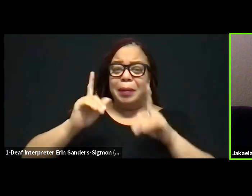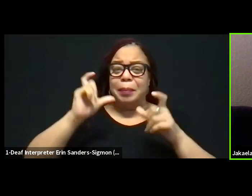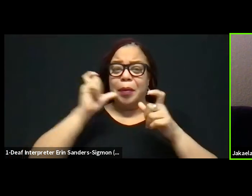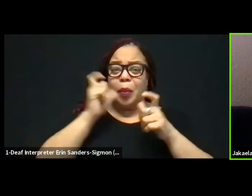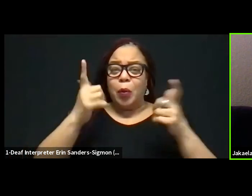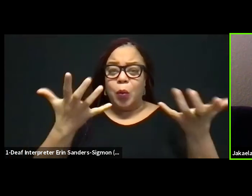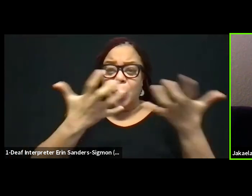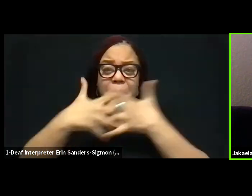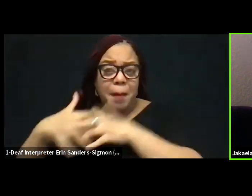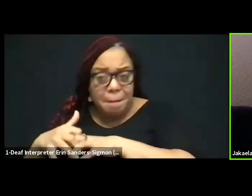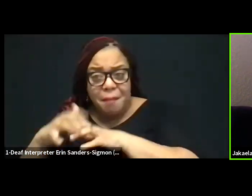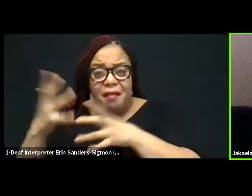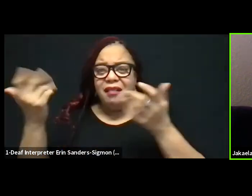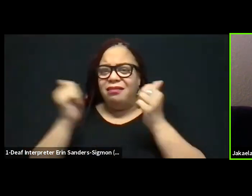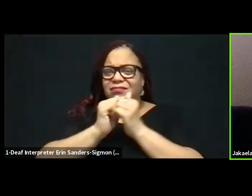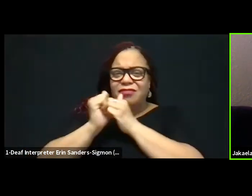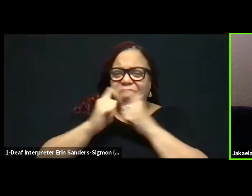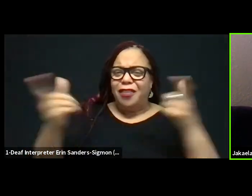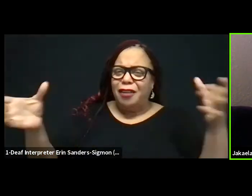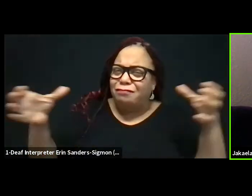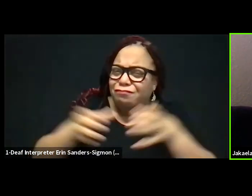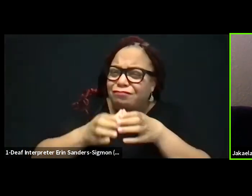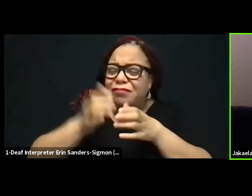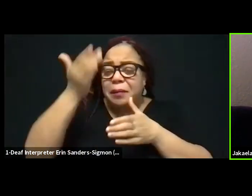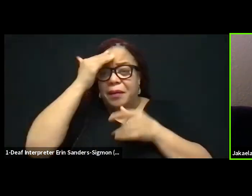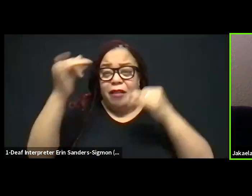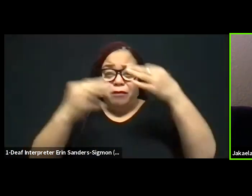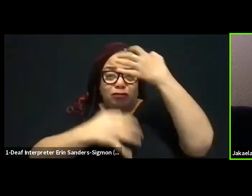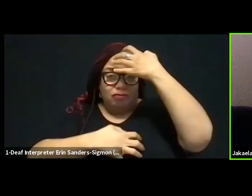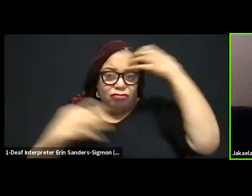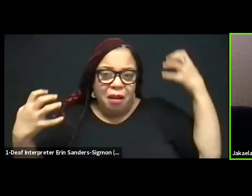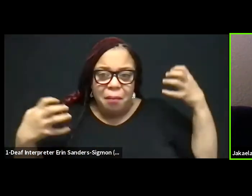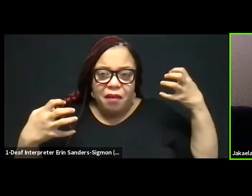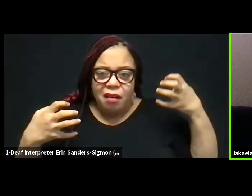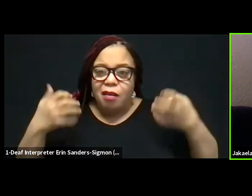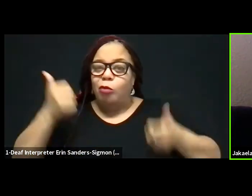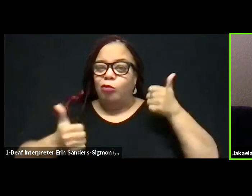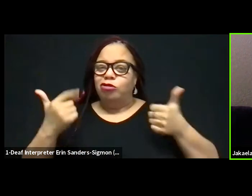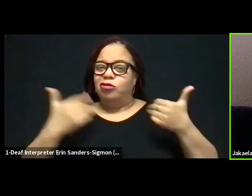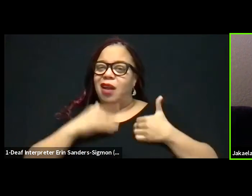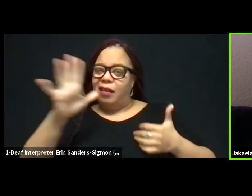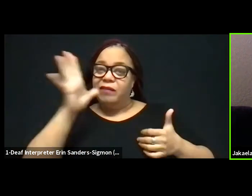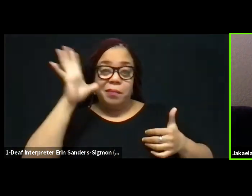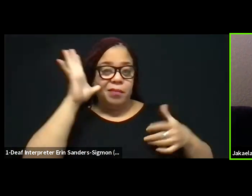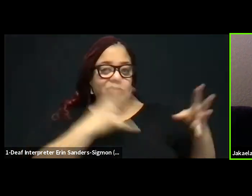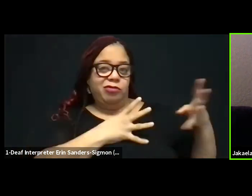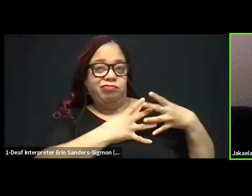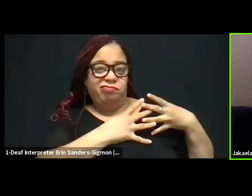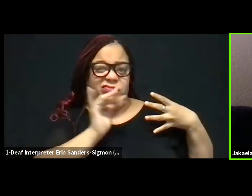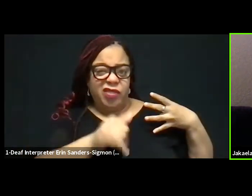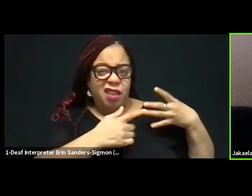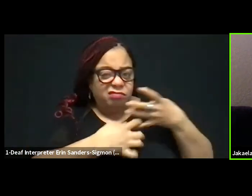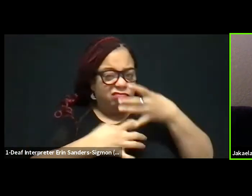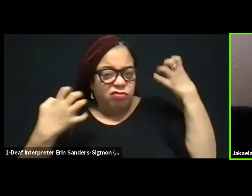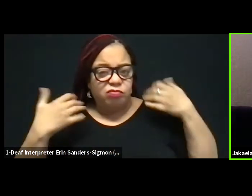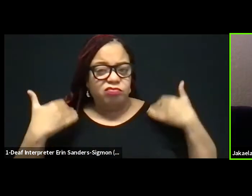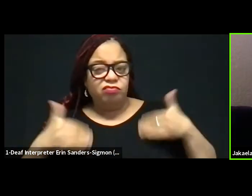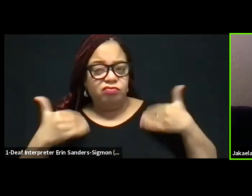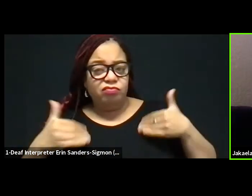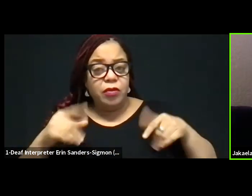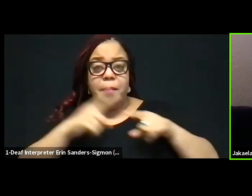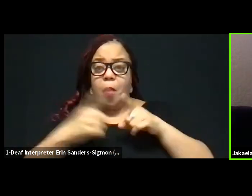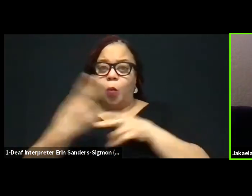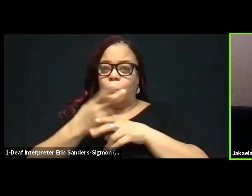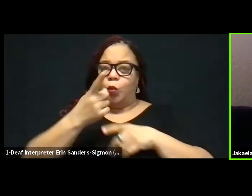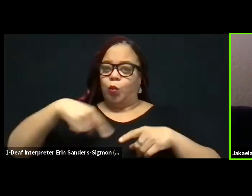this experience as a reason to go into their communities and to educate others about their experiences and why other